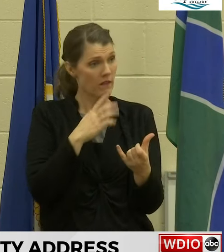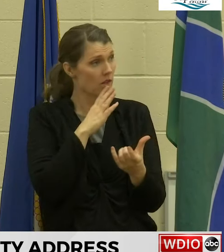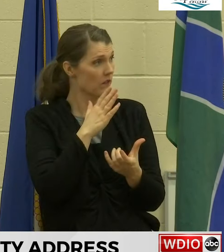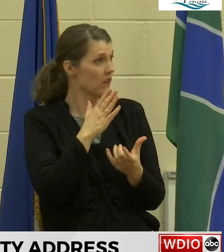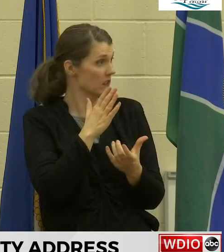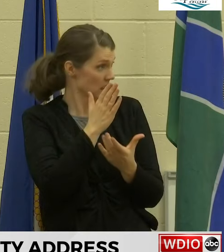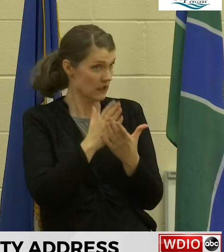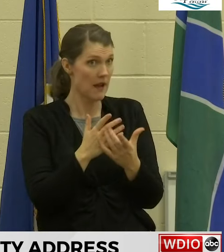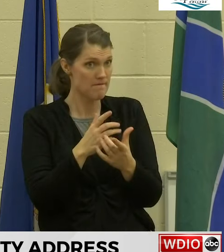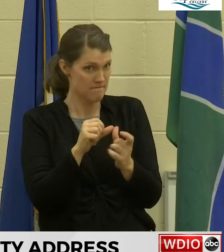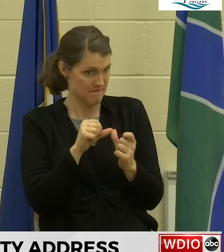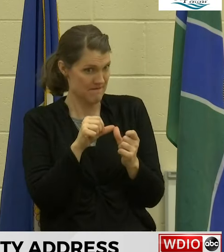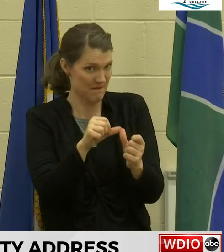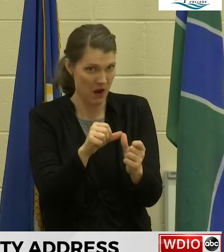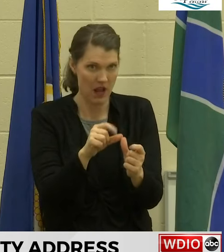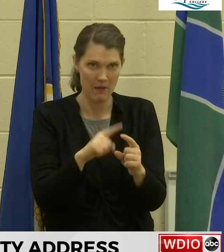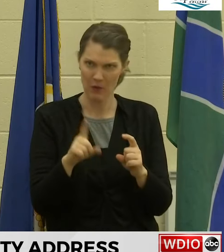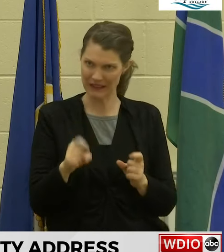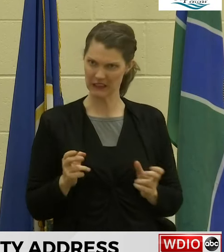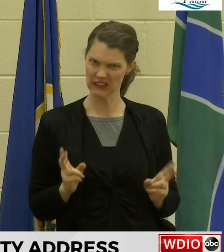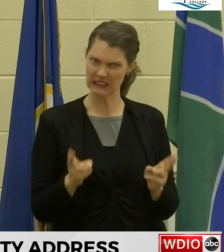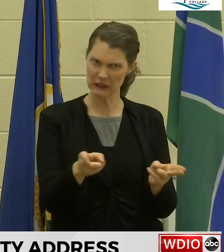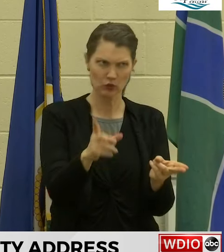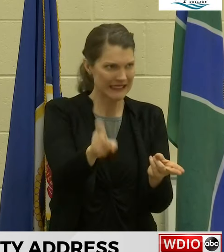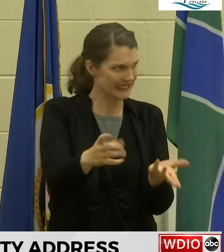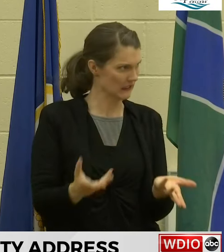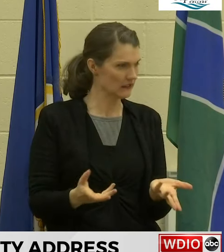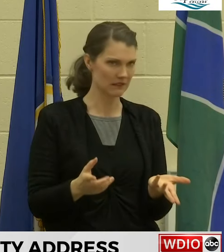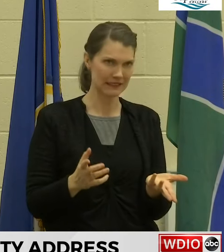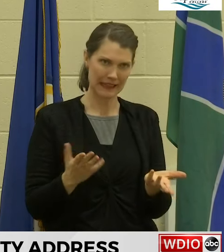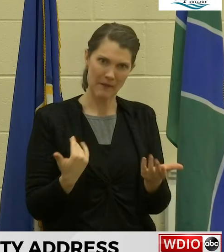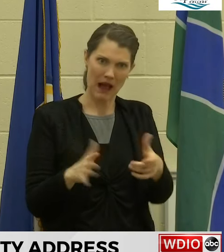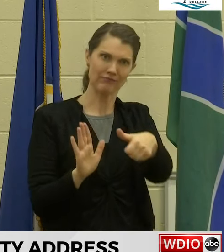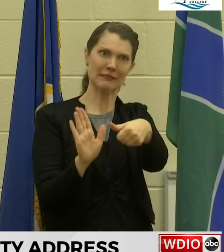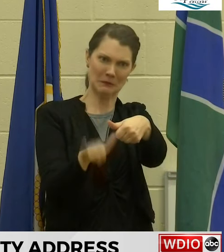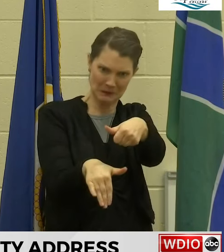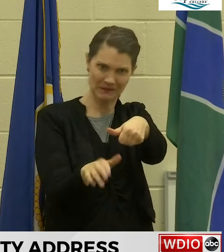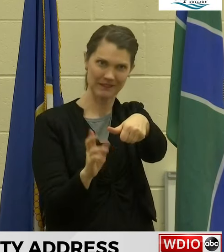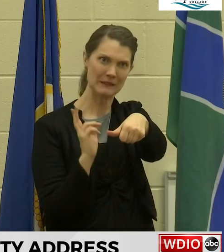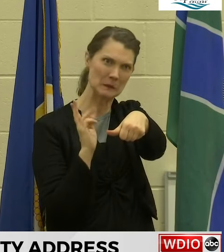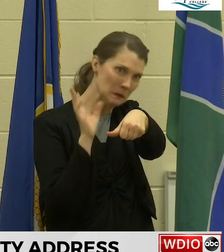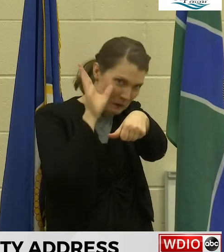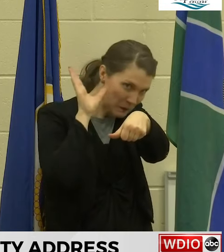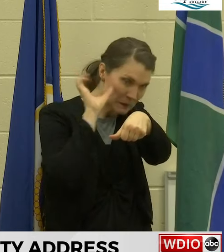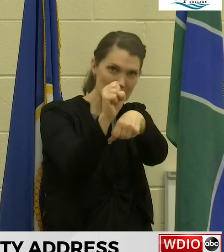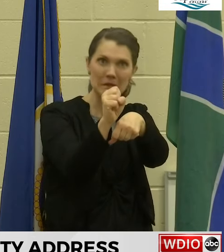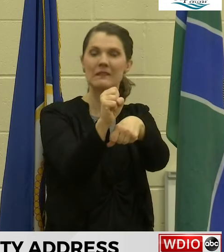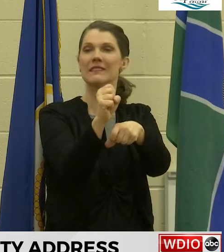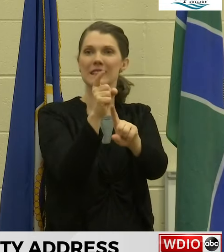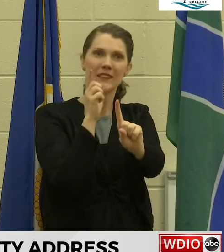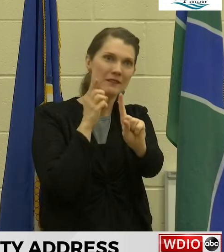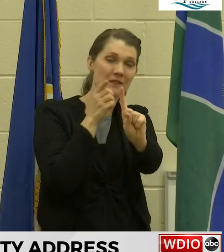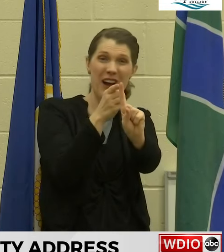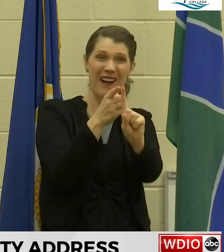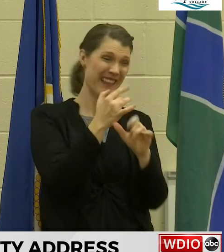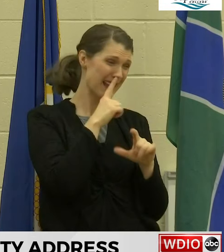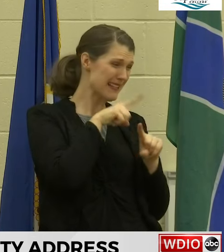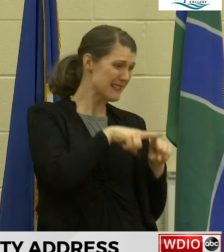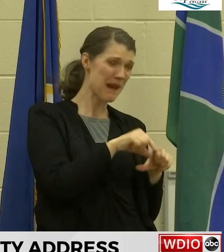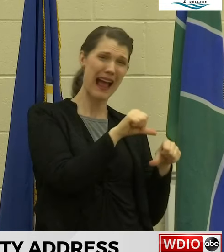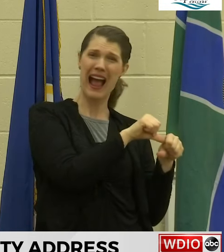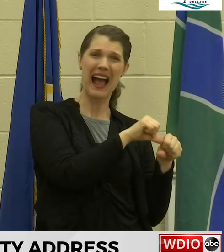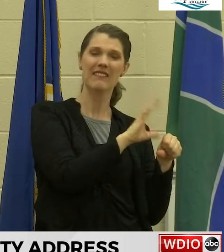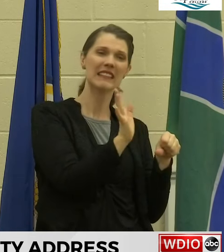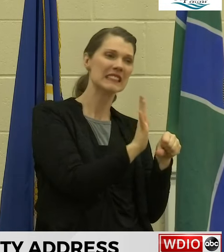but pardon the pun, we do need to step on the gas. So we must move away from fossil fuels